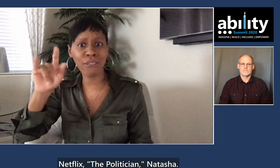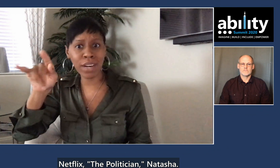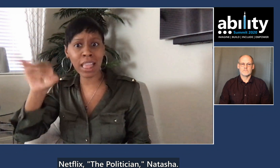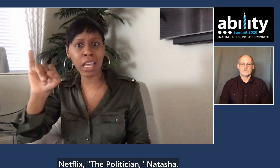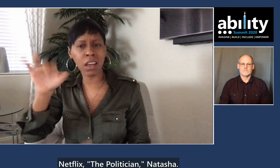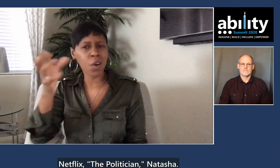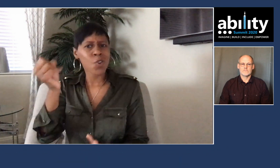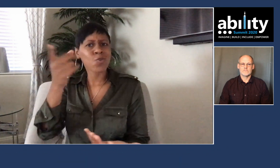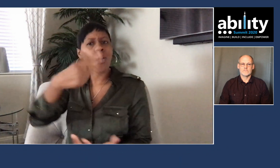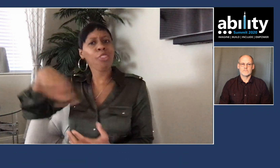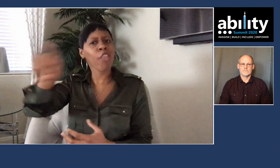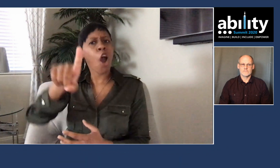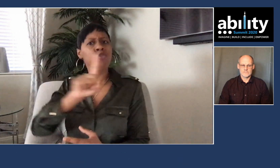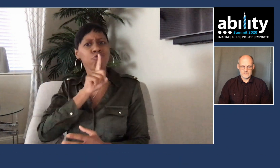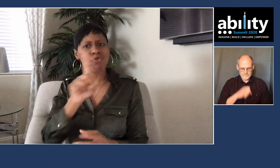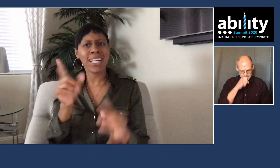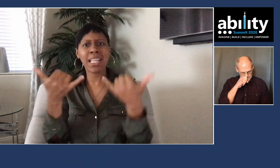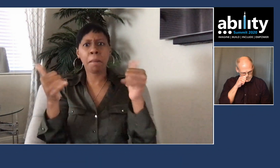Natasha.